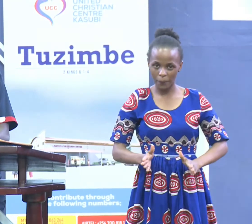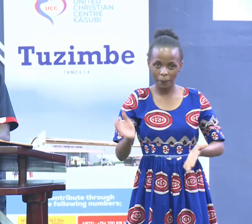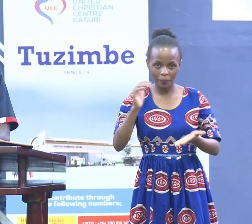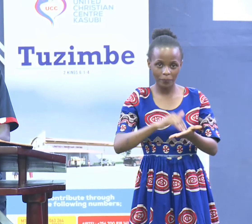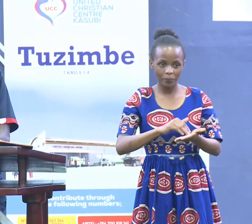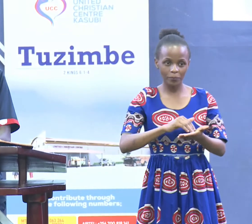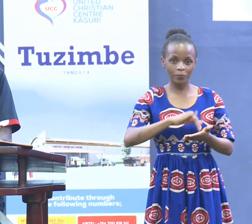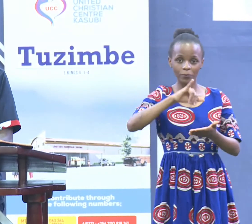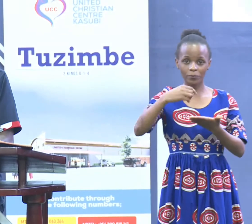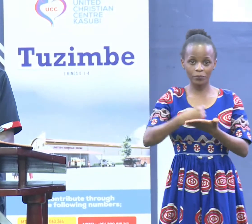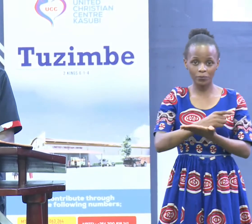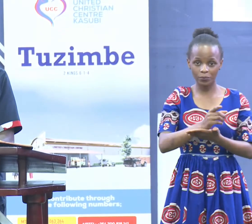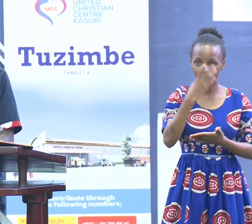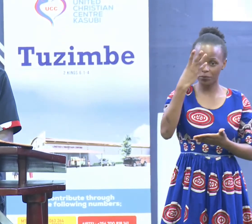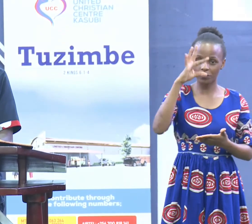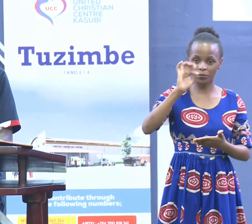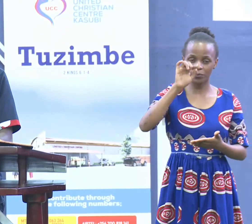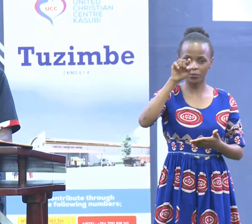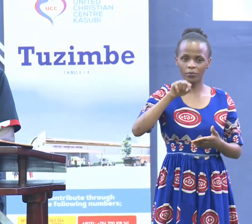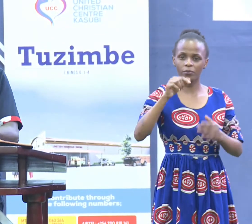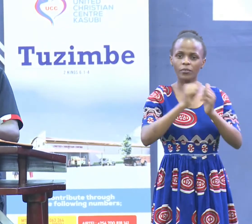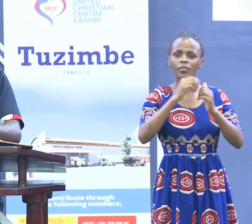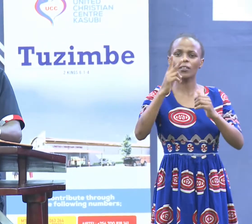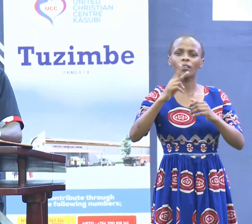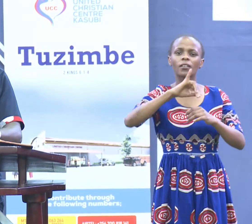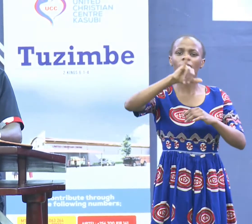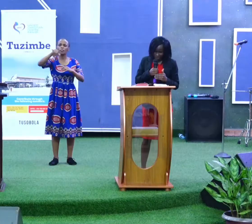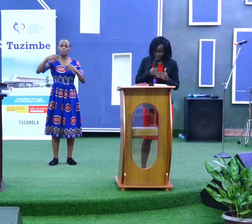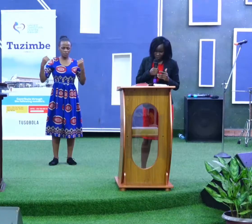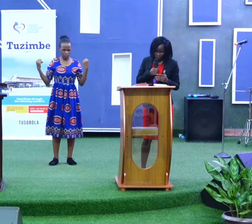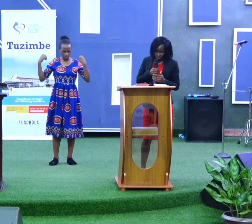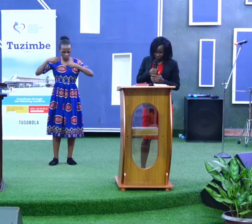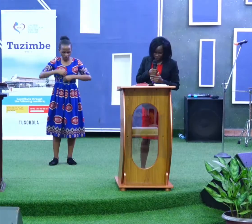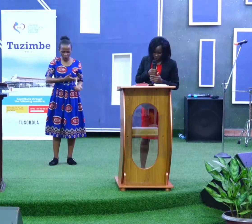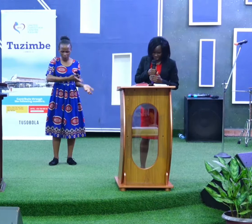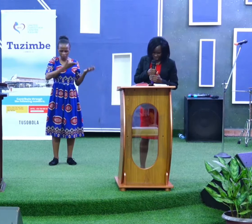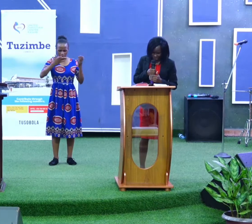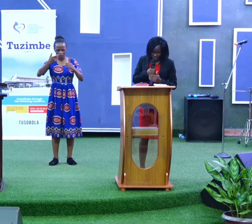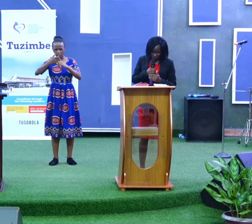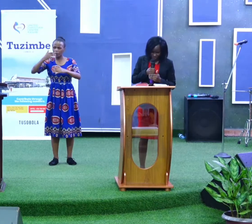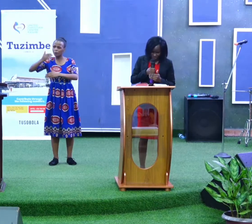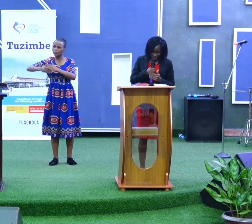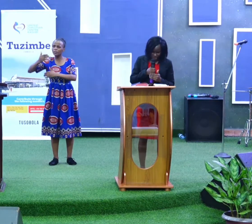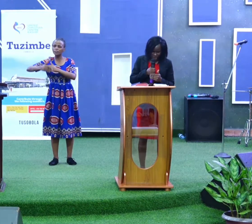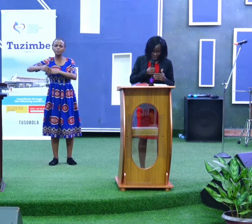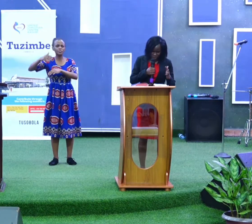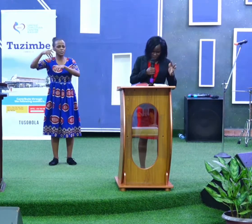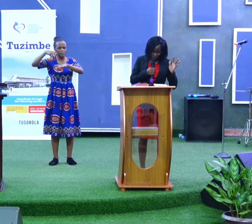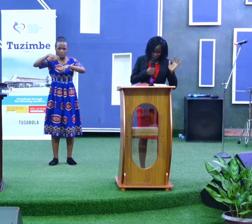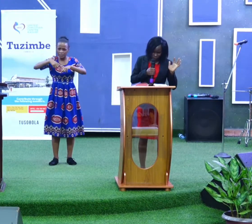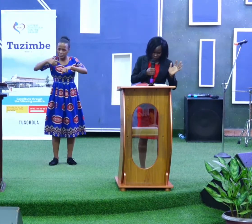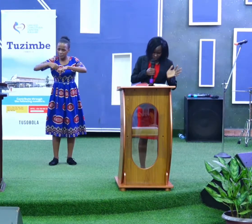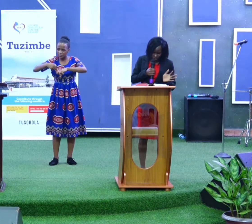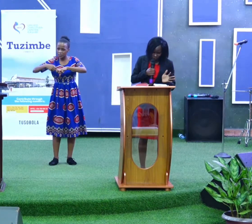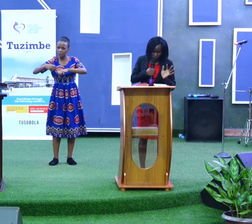verse 12, so Joseph brought them from beside his knees, and he bowed down his face to the earth. Verse 13, and